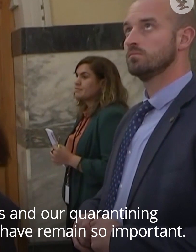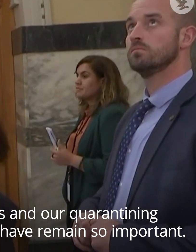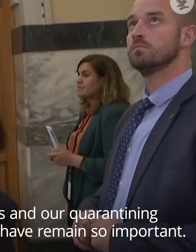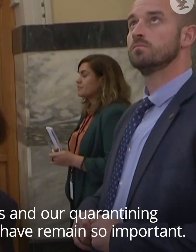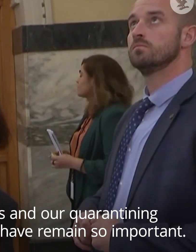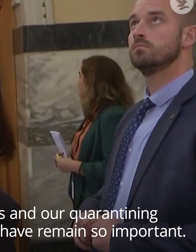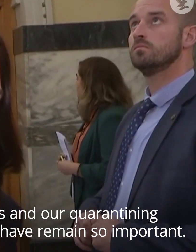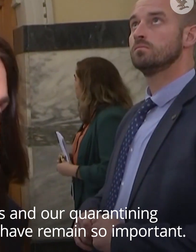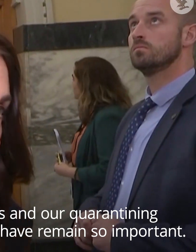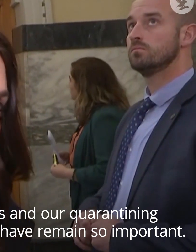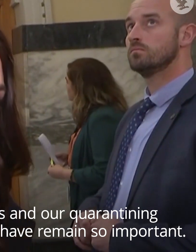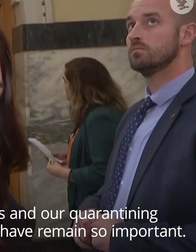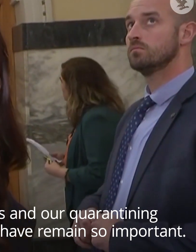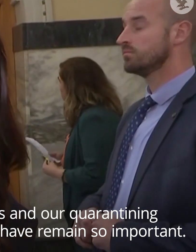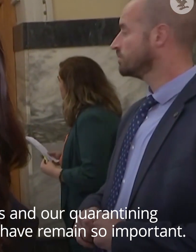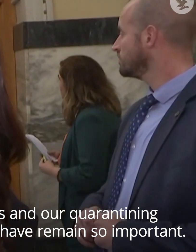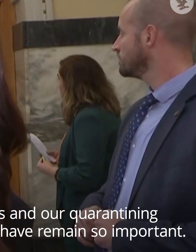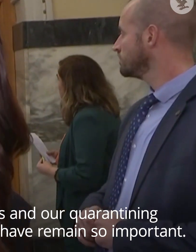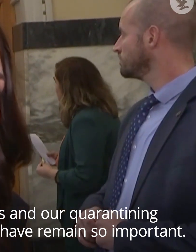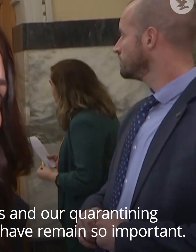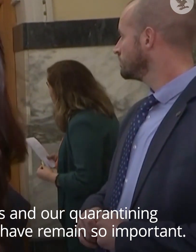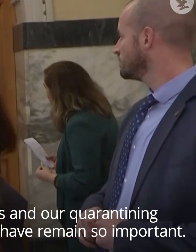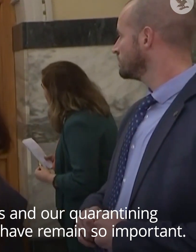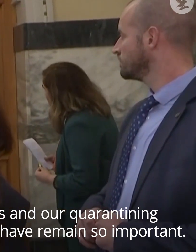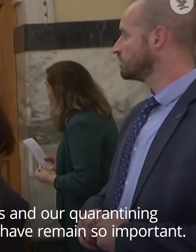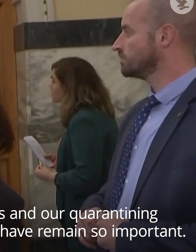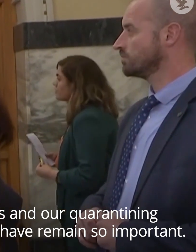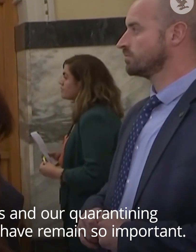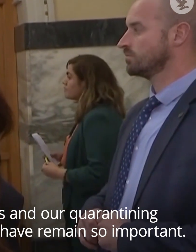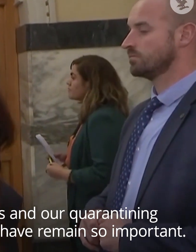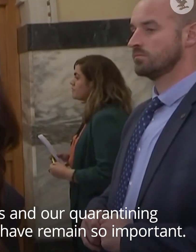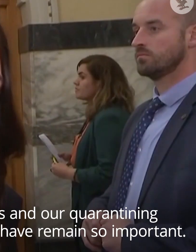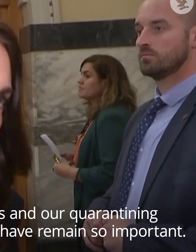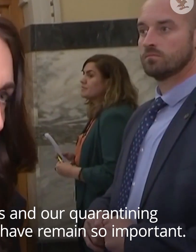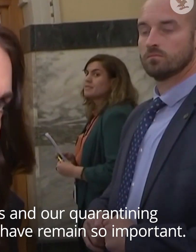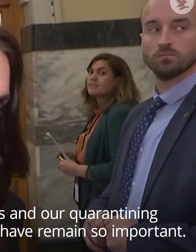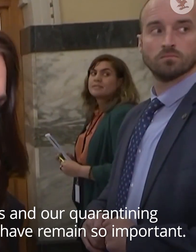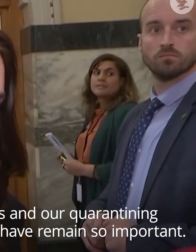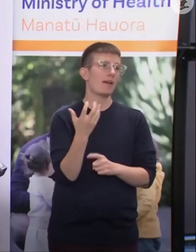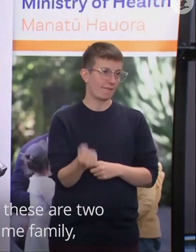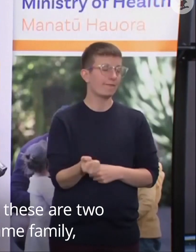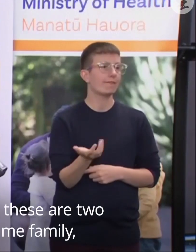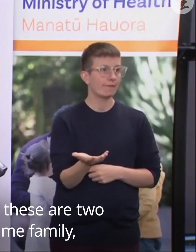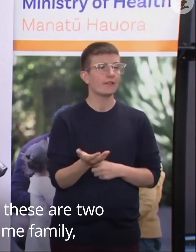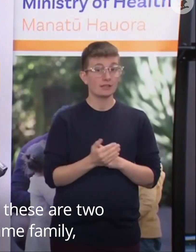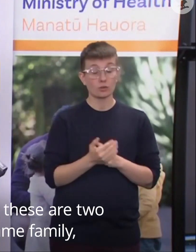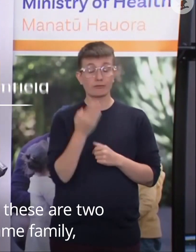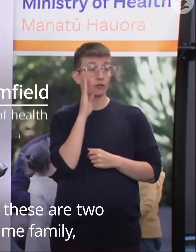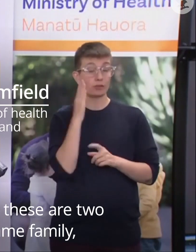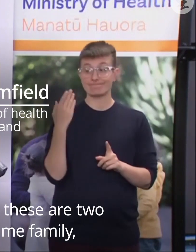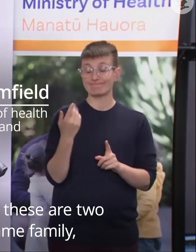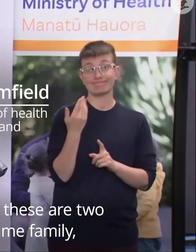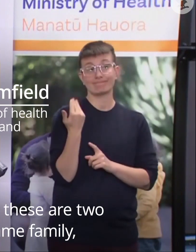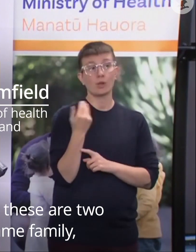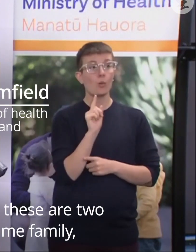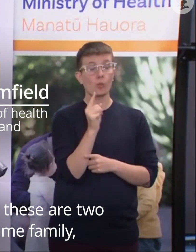closures and our quarantining process and all of the standards we have remain so important. We have had two cases. These are